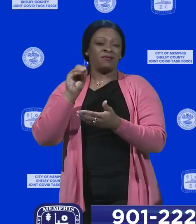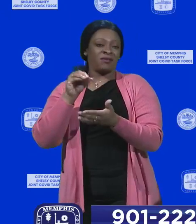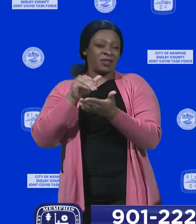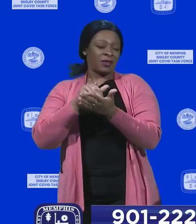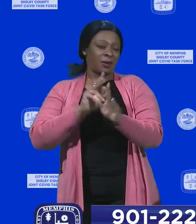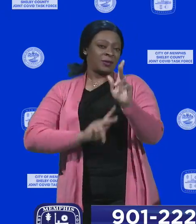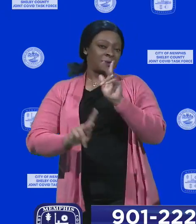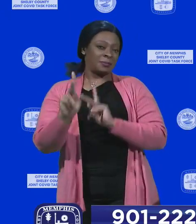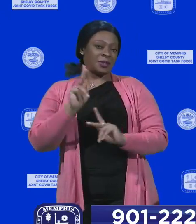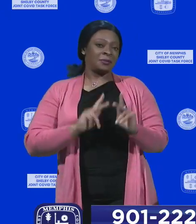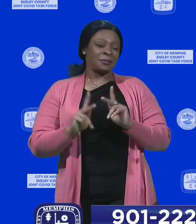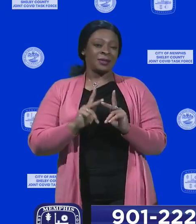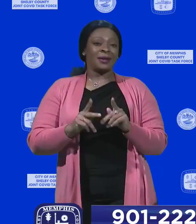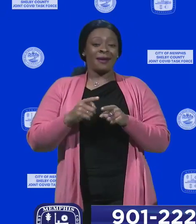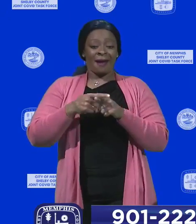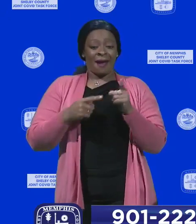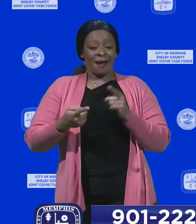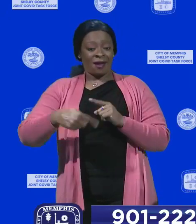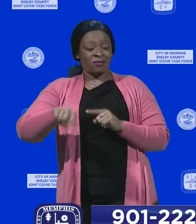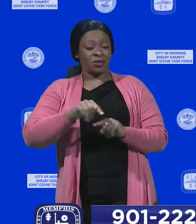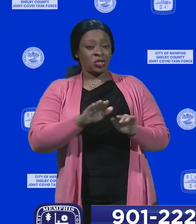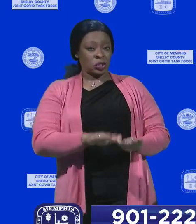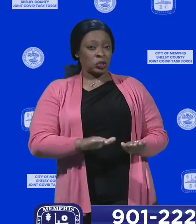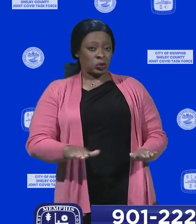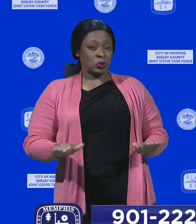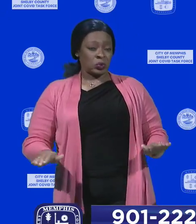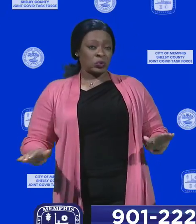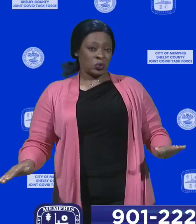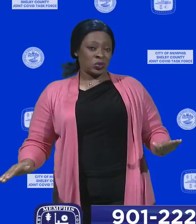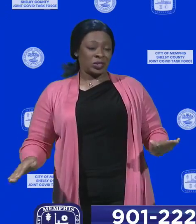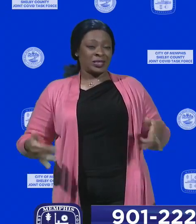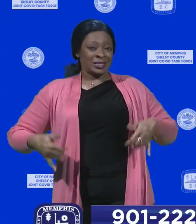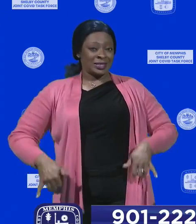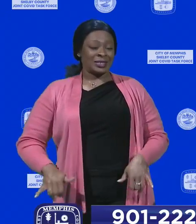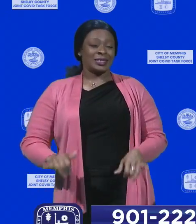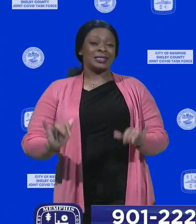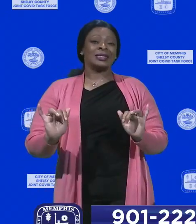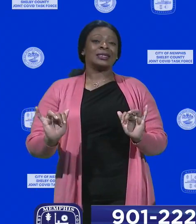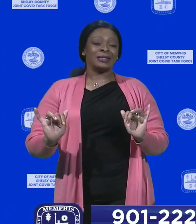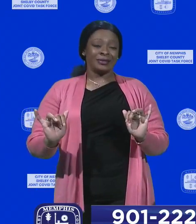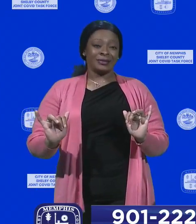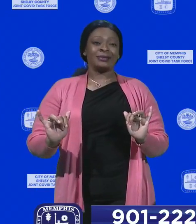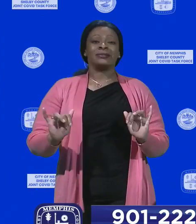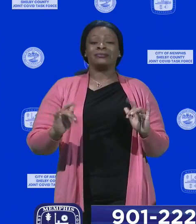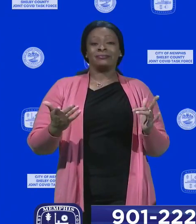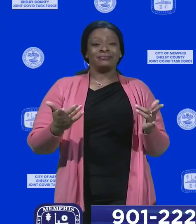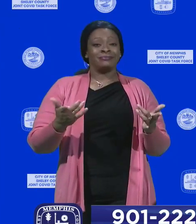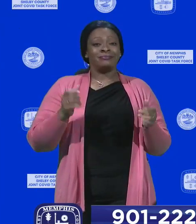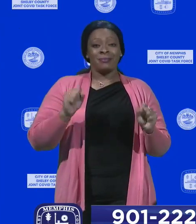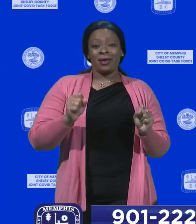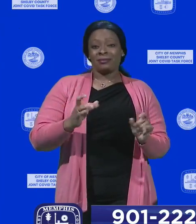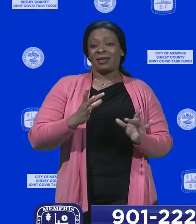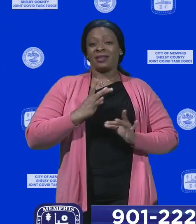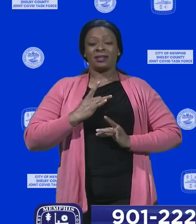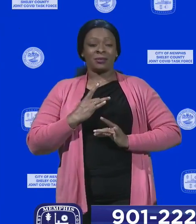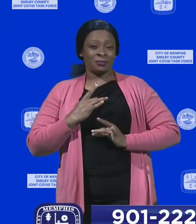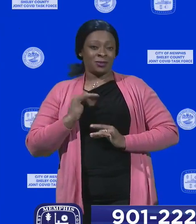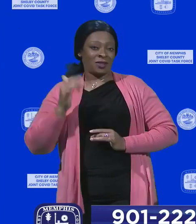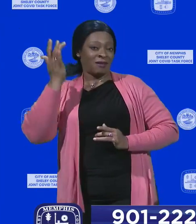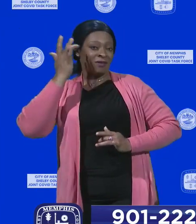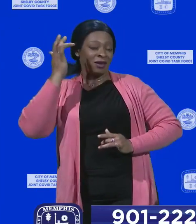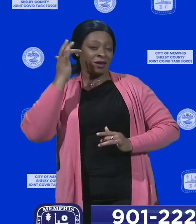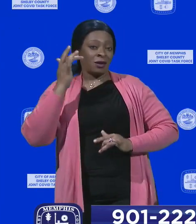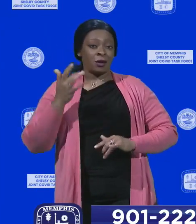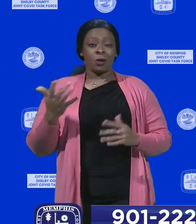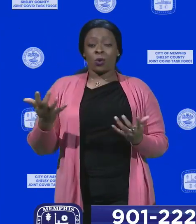350,000 people, with half of them being children, that remain completely naive to the virus, susceptible. So